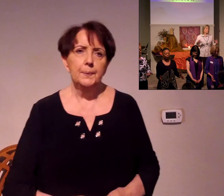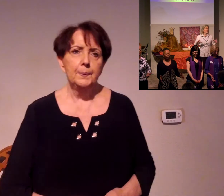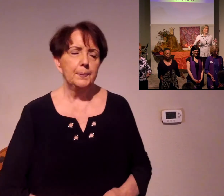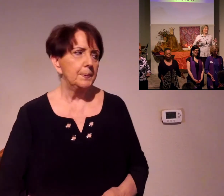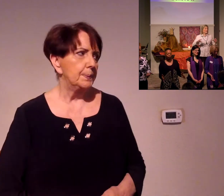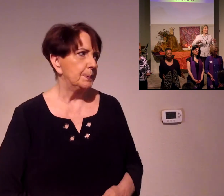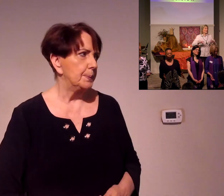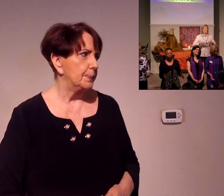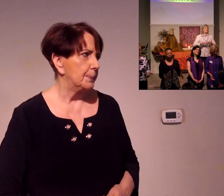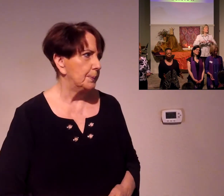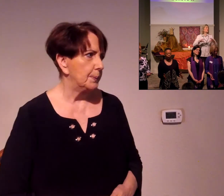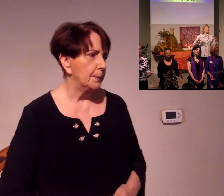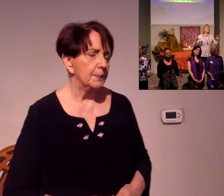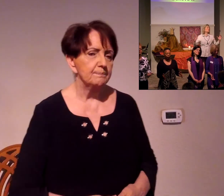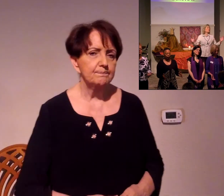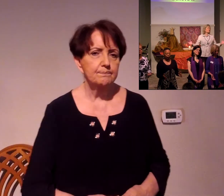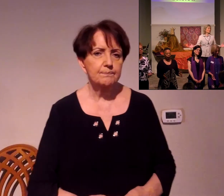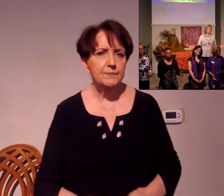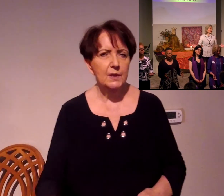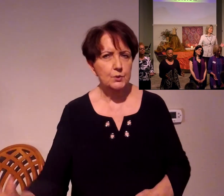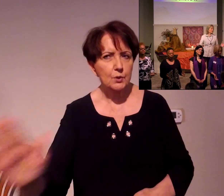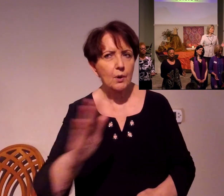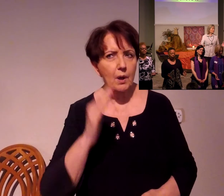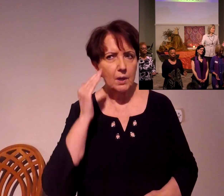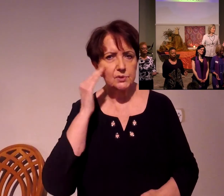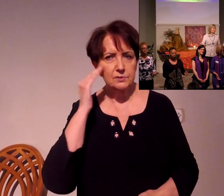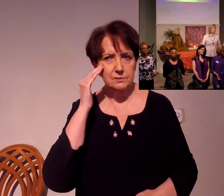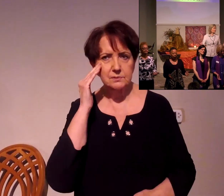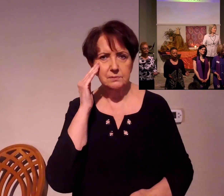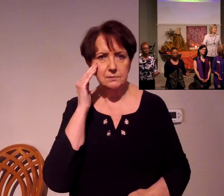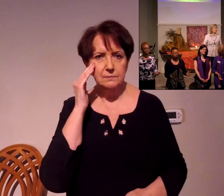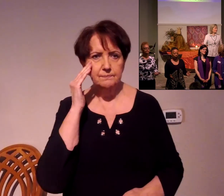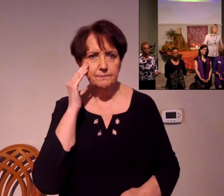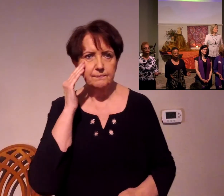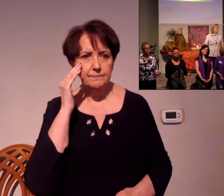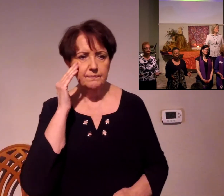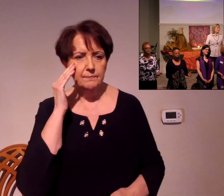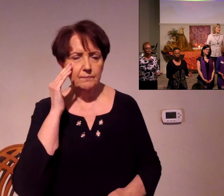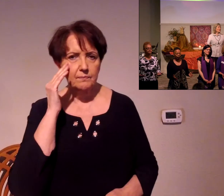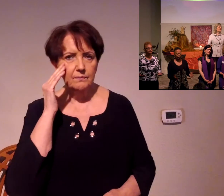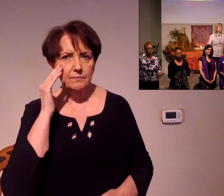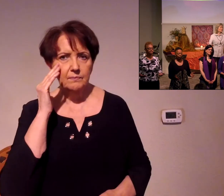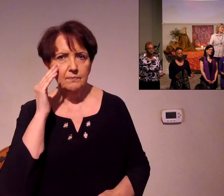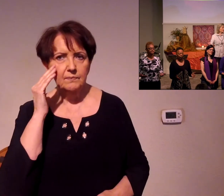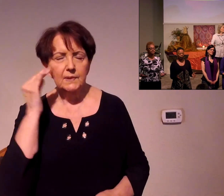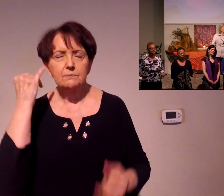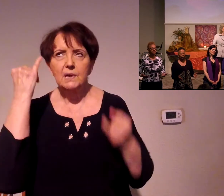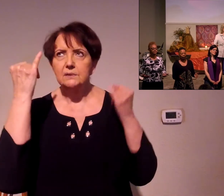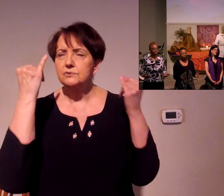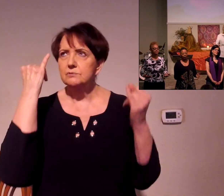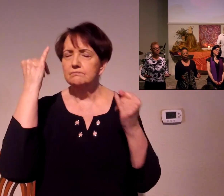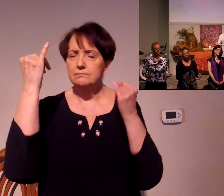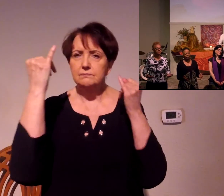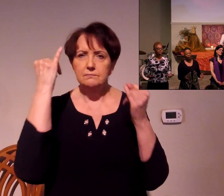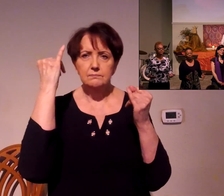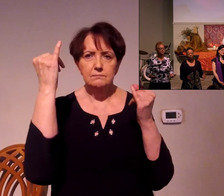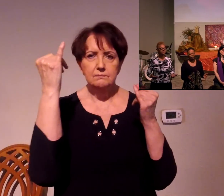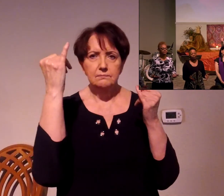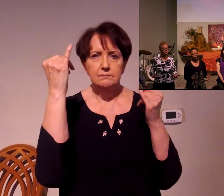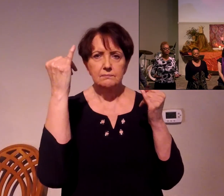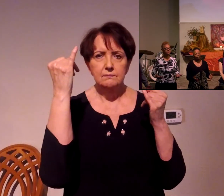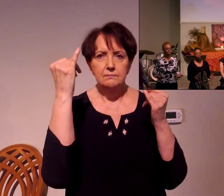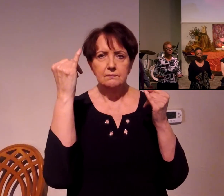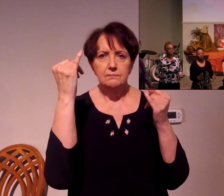In your consciousness, Imagine